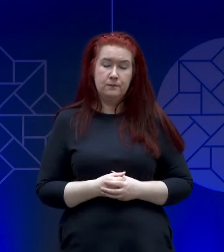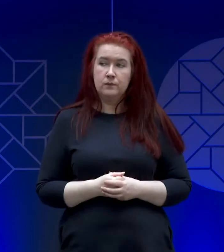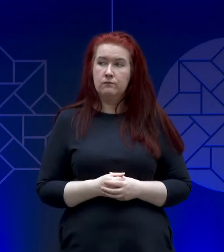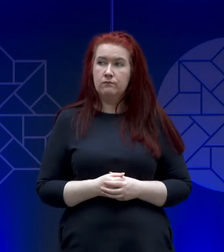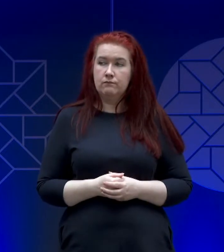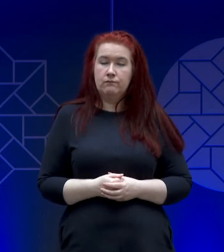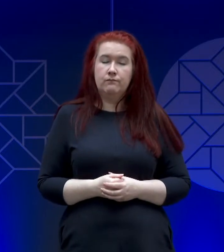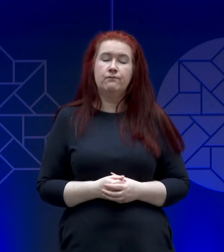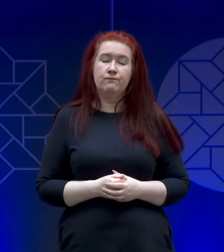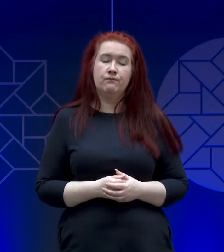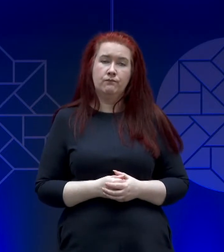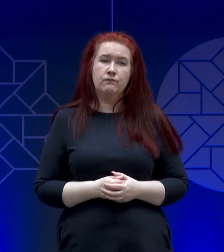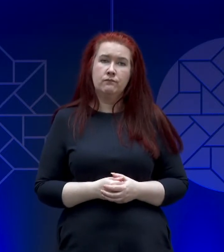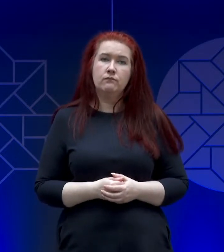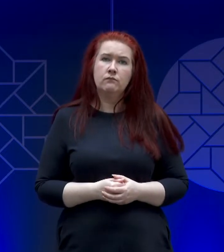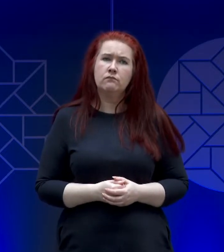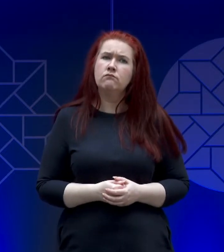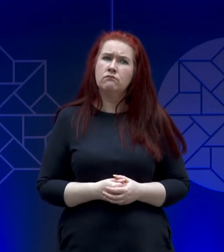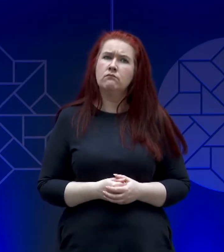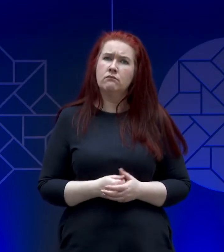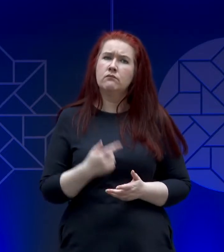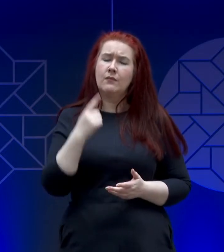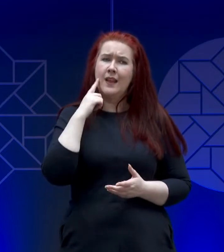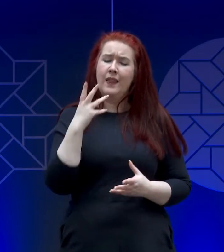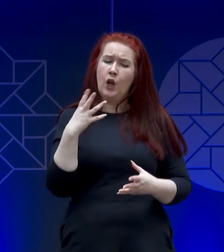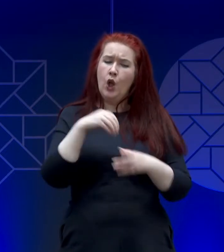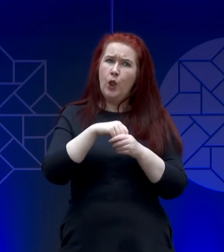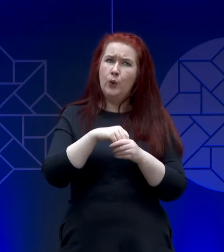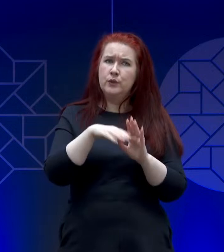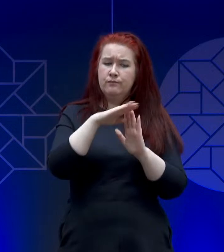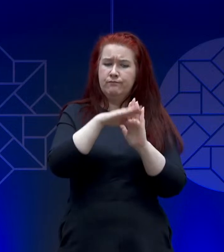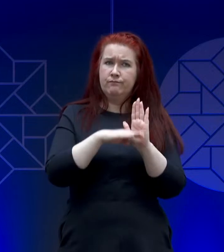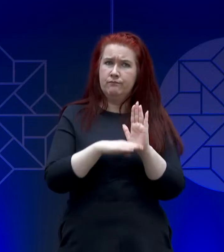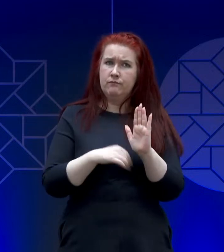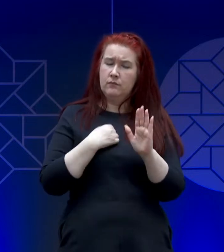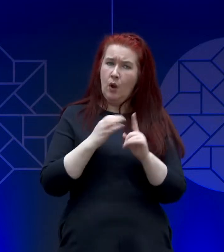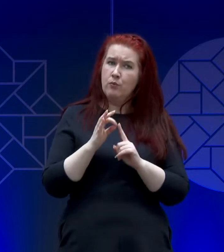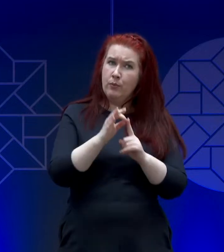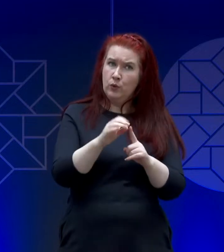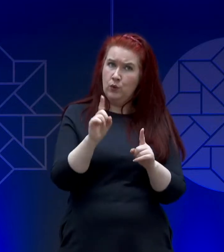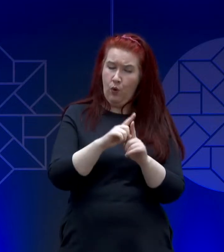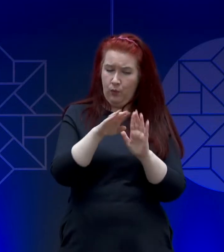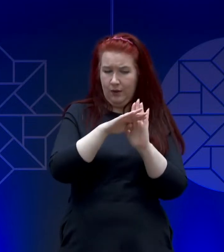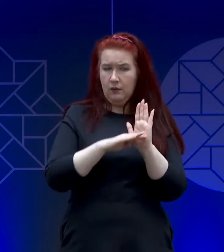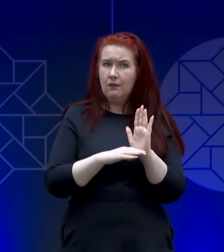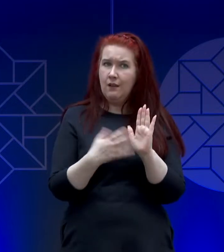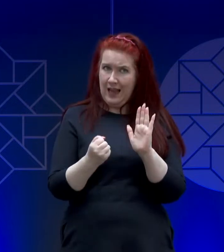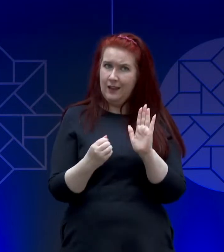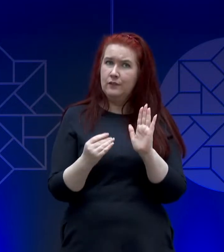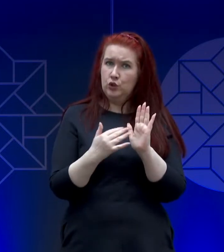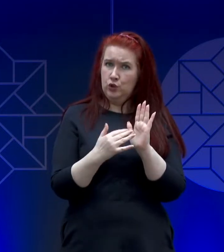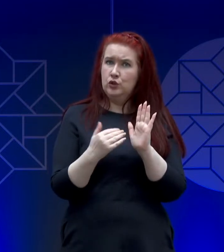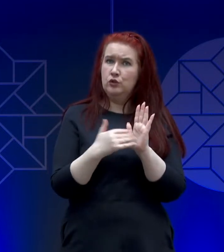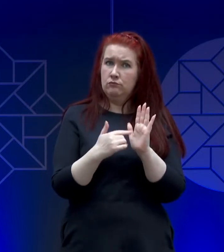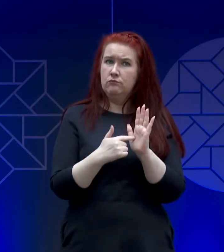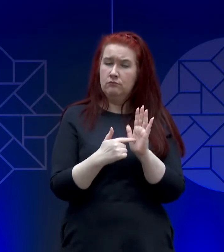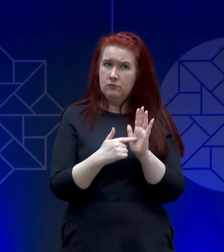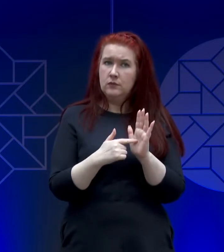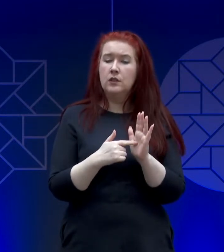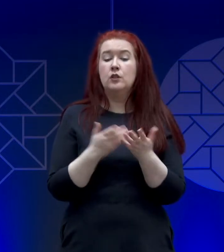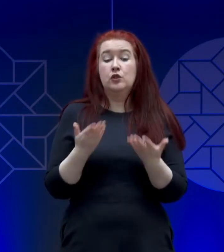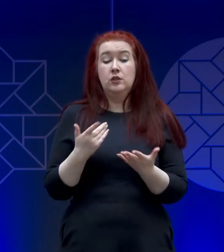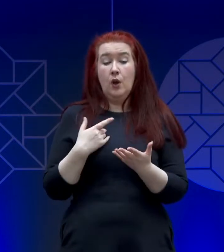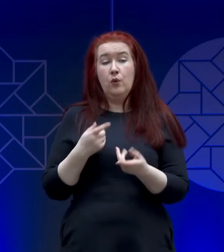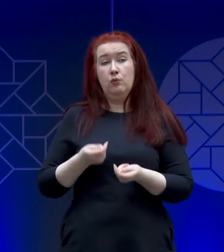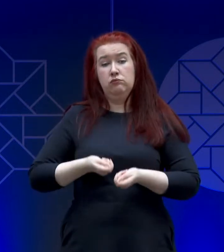I think it's included and immersed in the proposals that we're setting out, and obviously we're taking a budget through